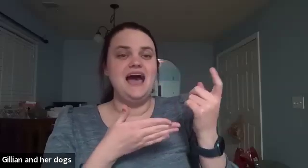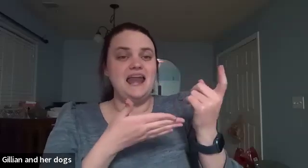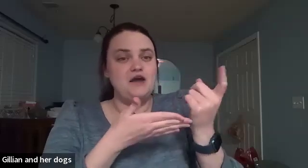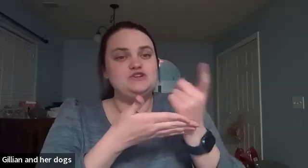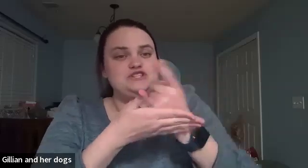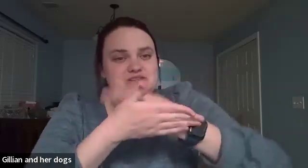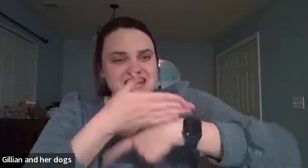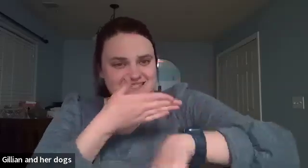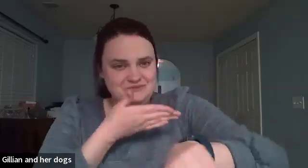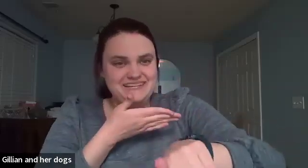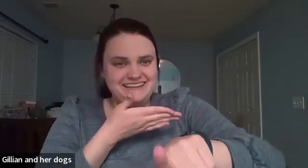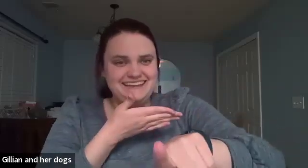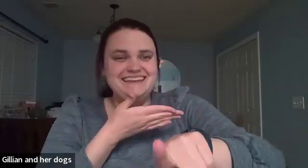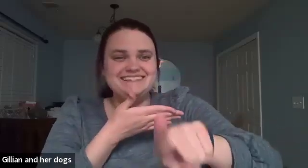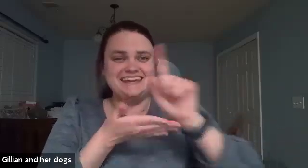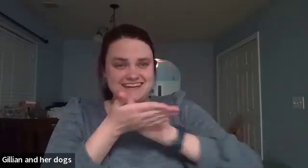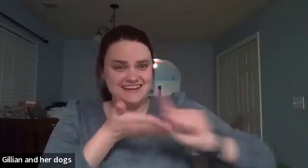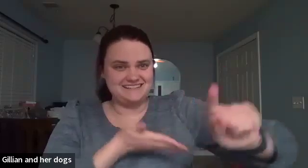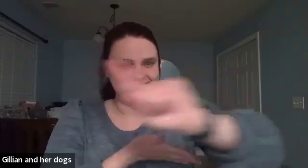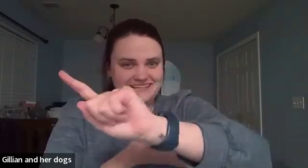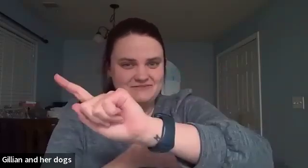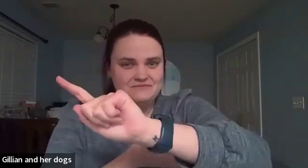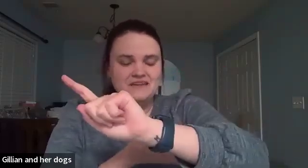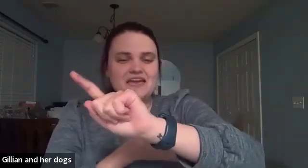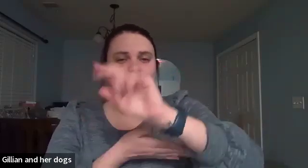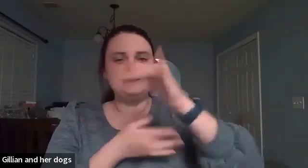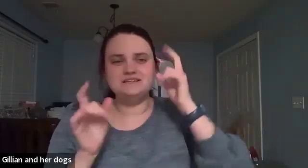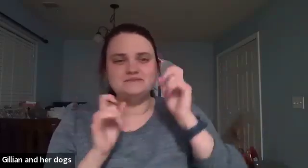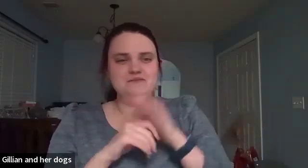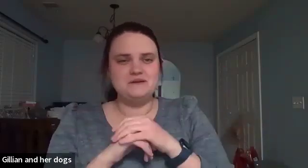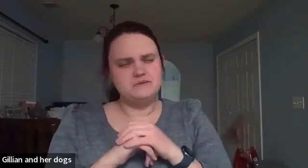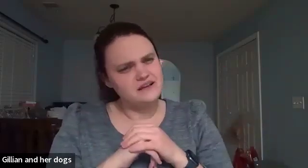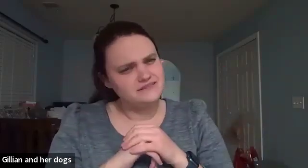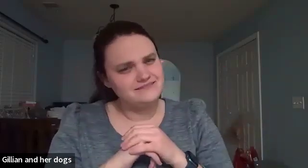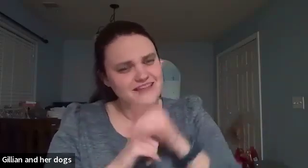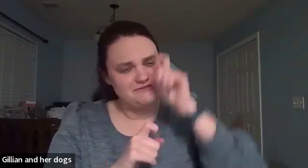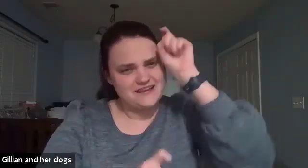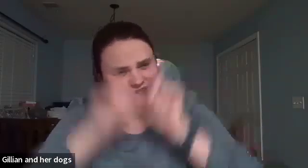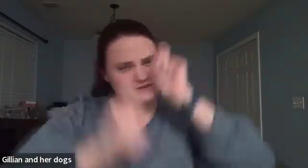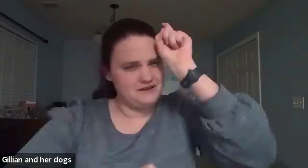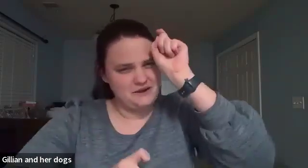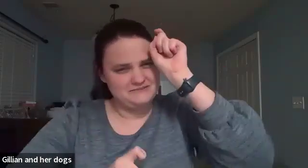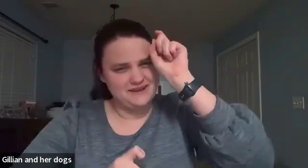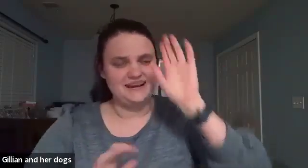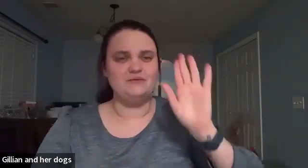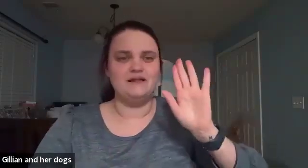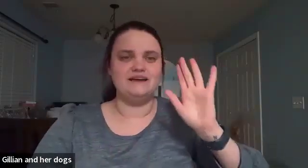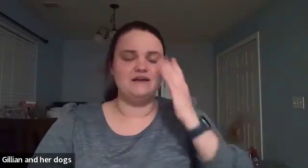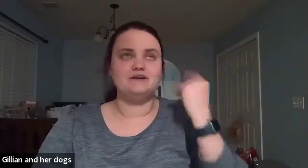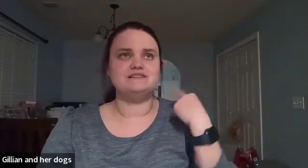And I would do next week instead of next week. And I would notice some of the people be like, their faces were like, wait a minute. And I realized I